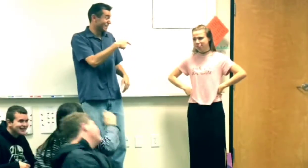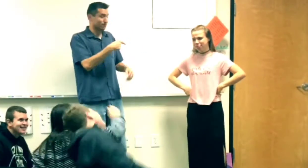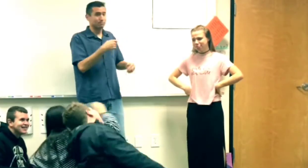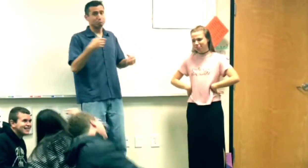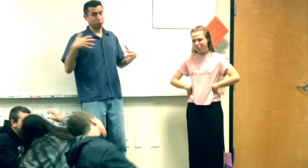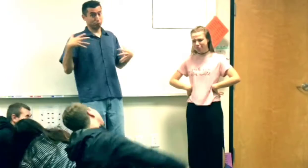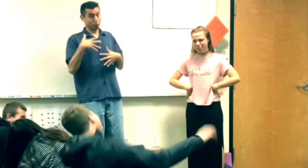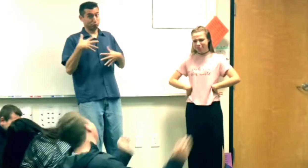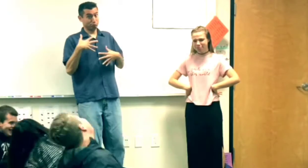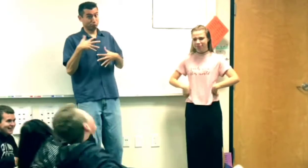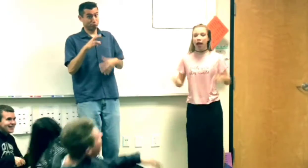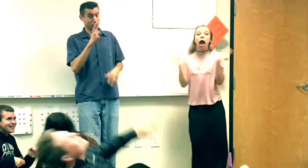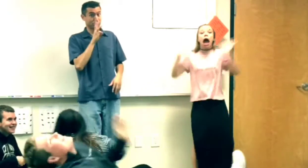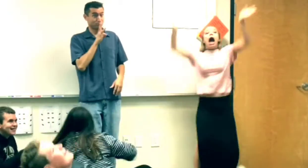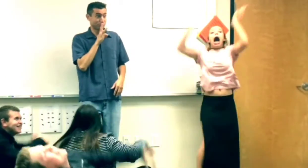She is afraid of it.